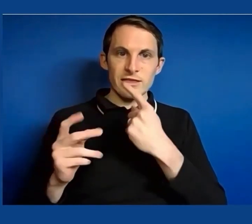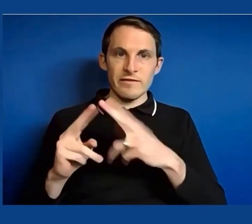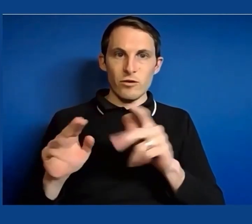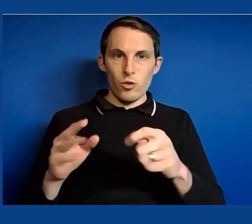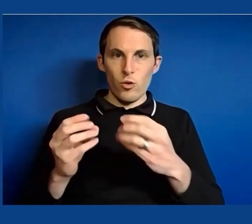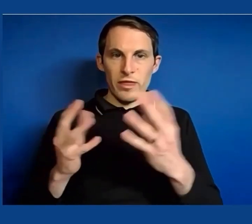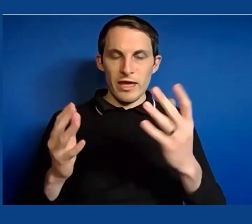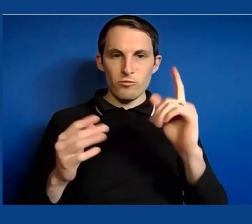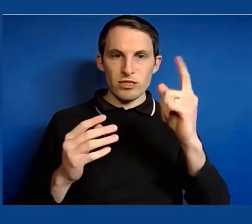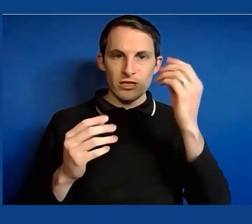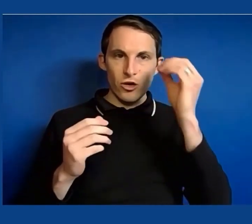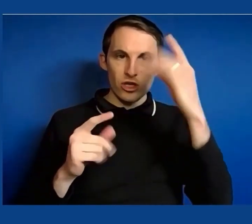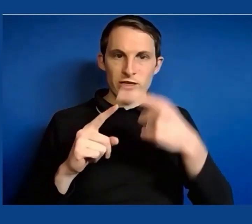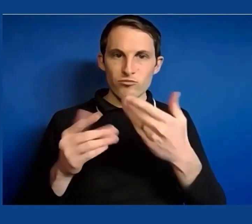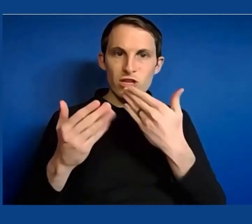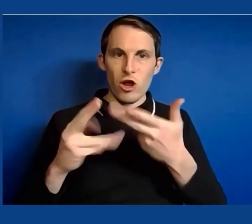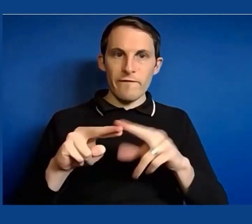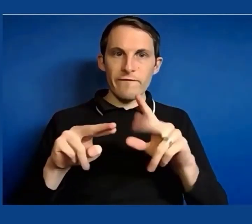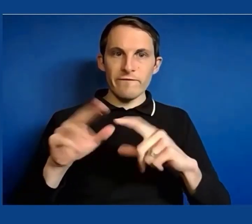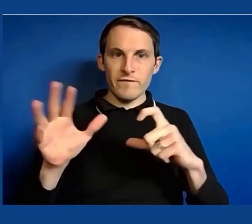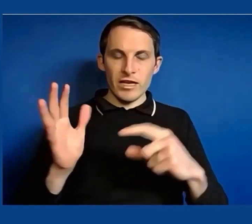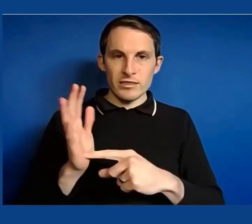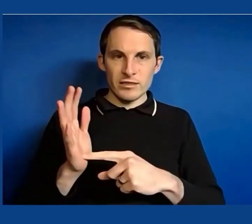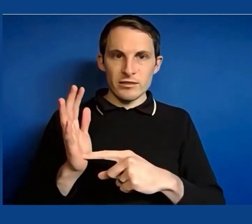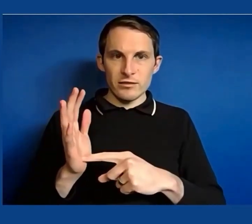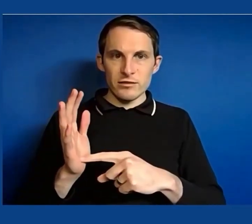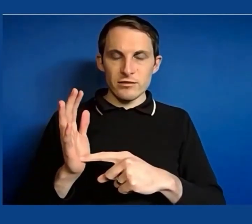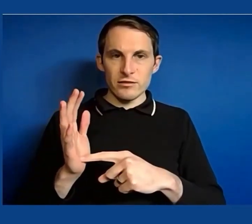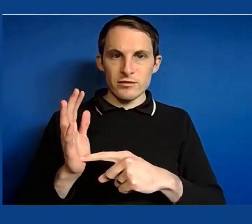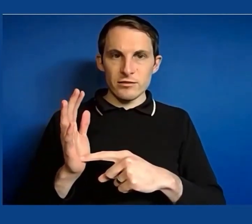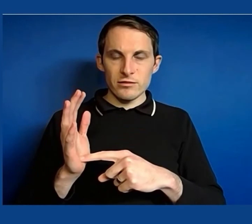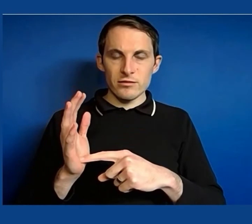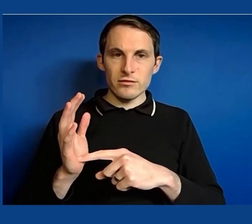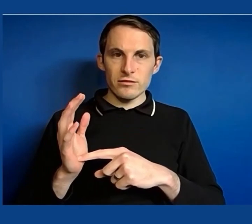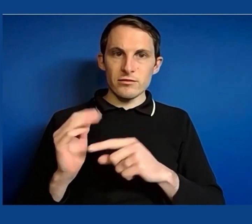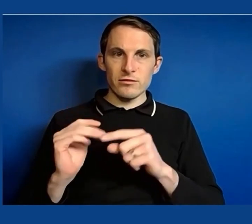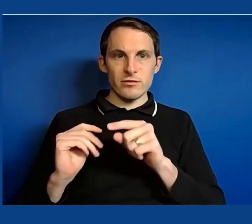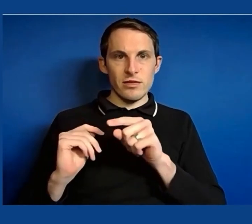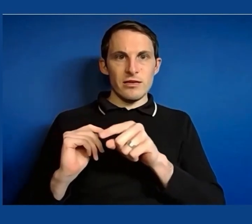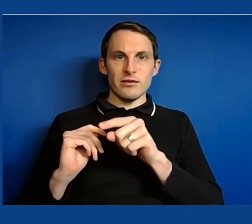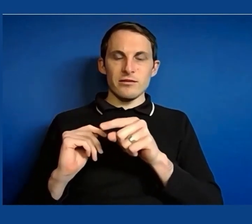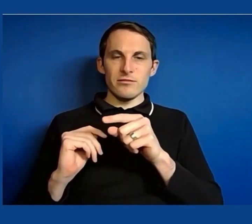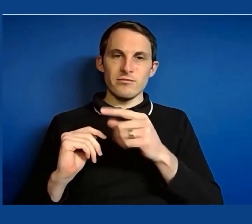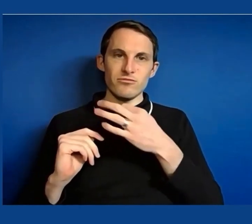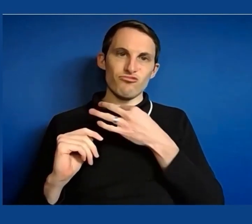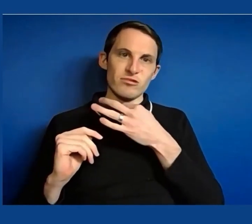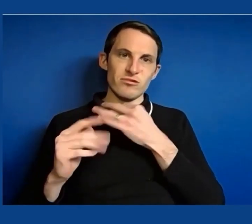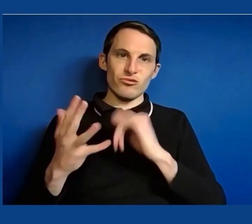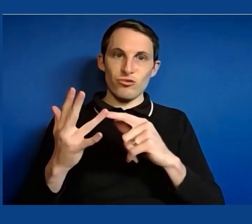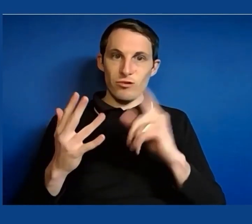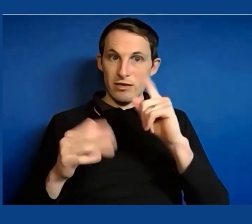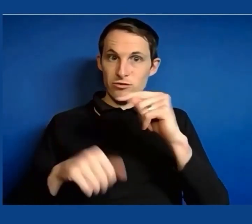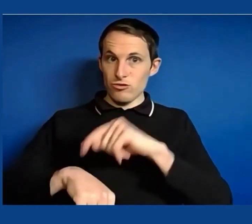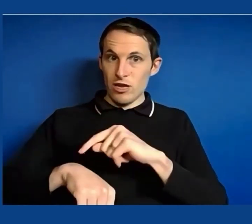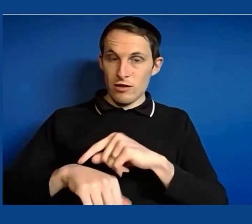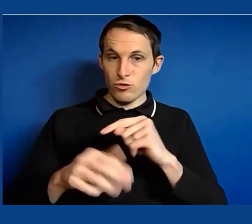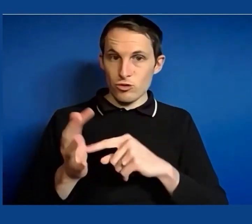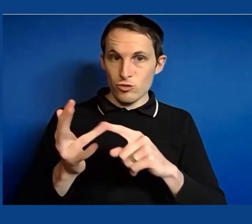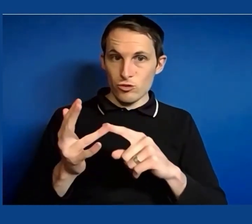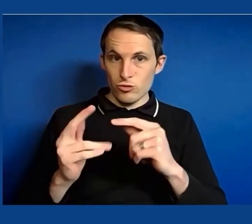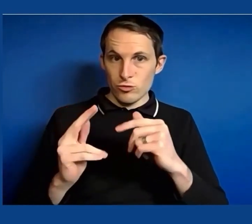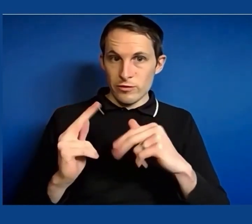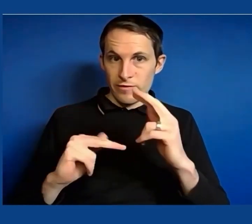of the facts. Is it time to take up the challenge to developing the Australian legal systems